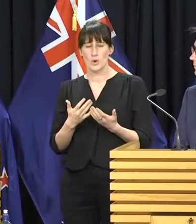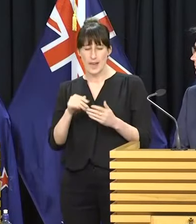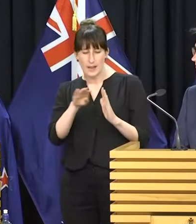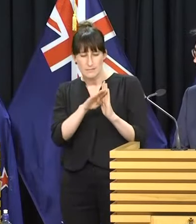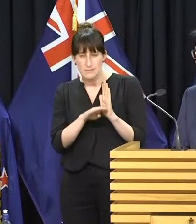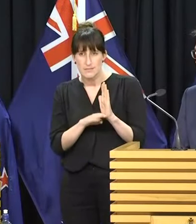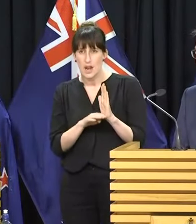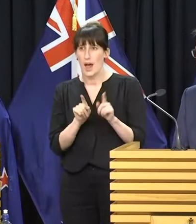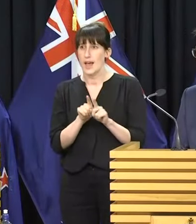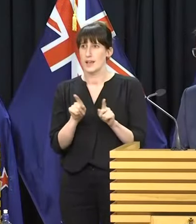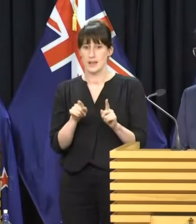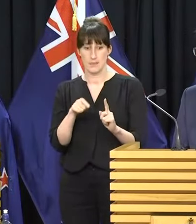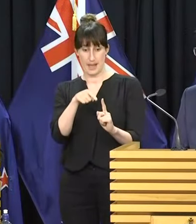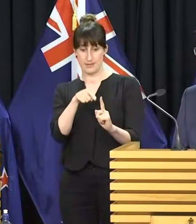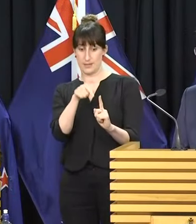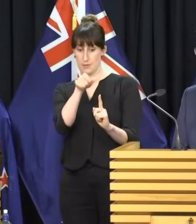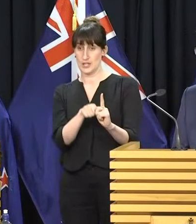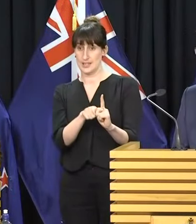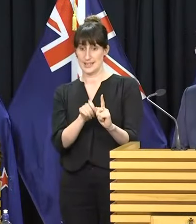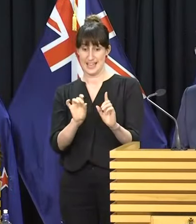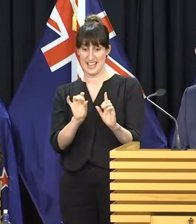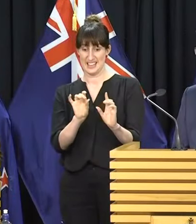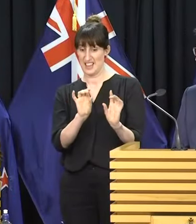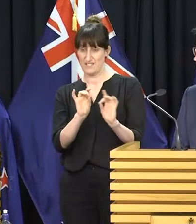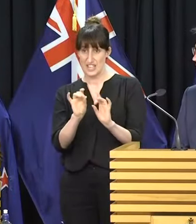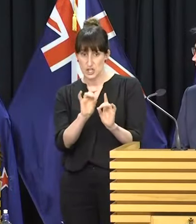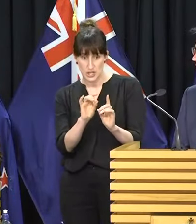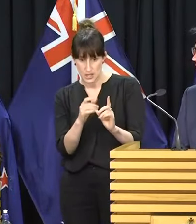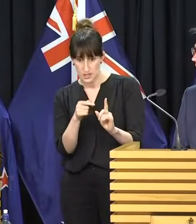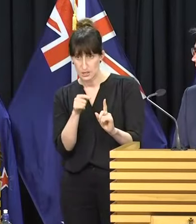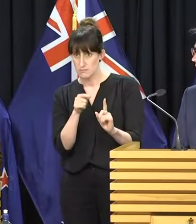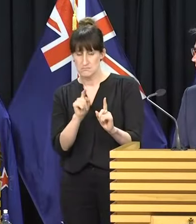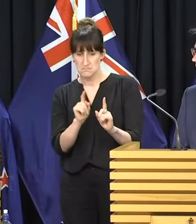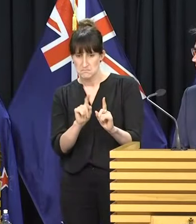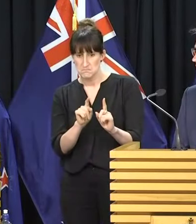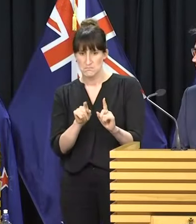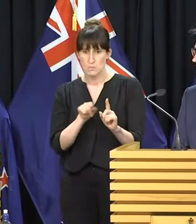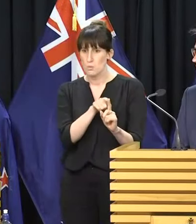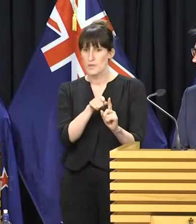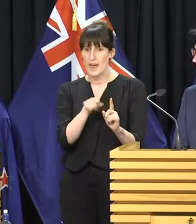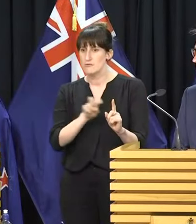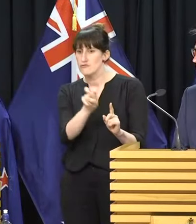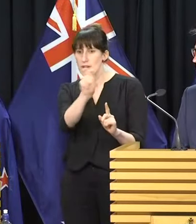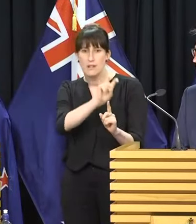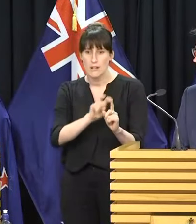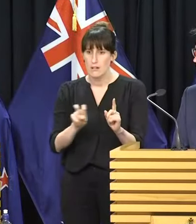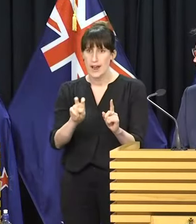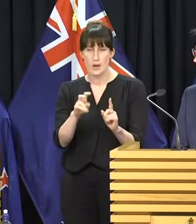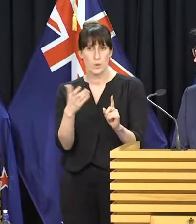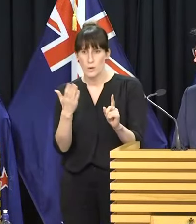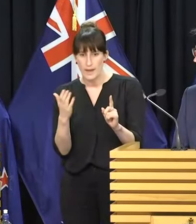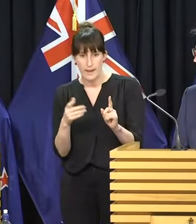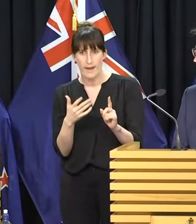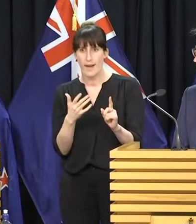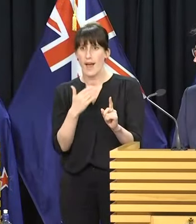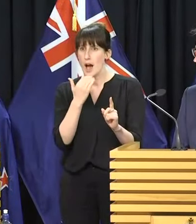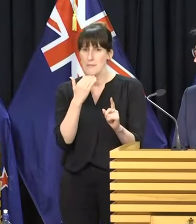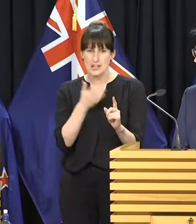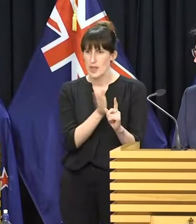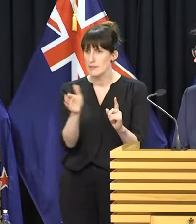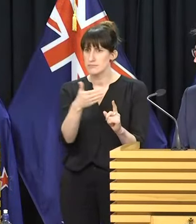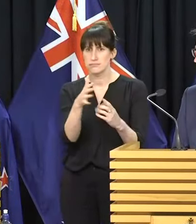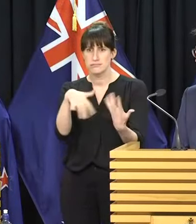infection, what kind of movements the person has had over the infectious period, which we're getting more information on. All of those things will come into